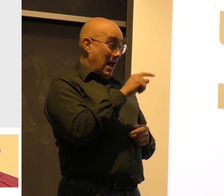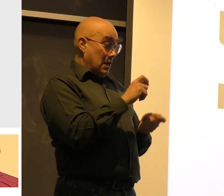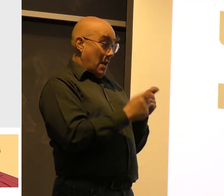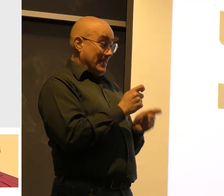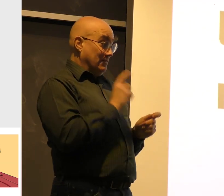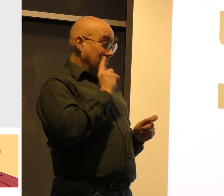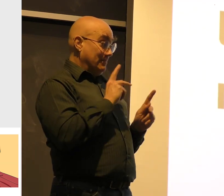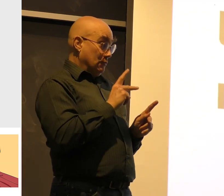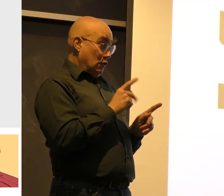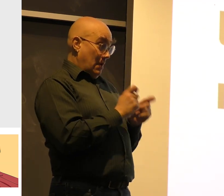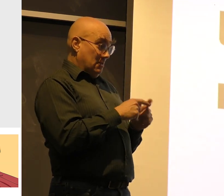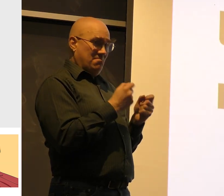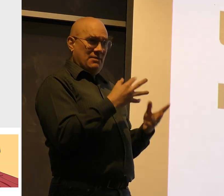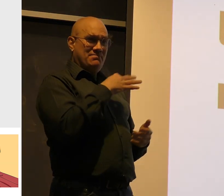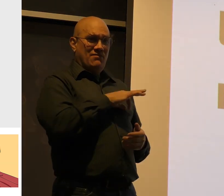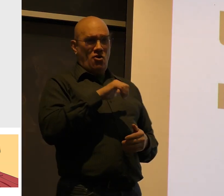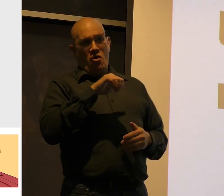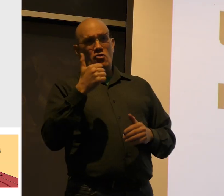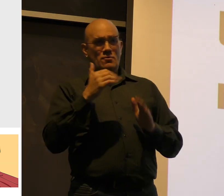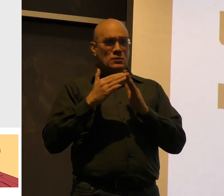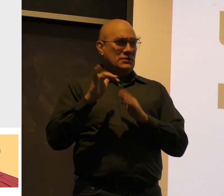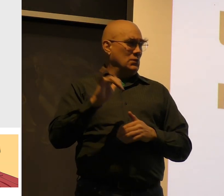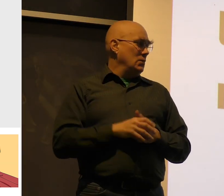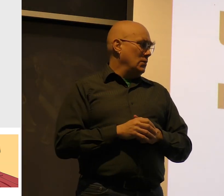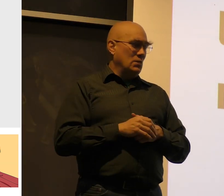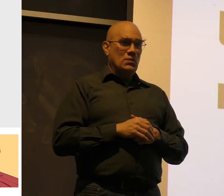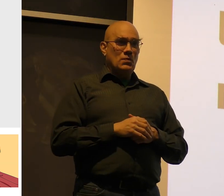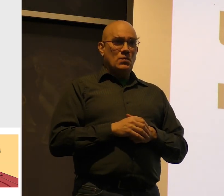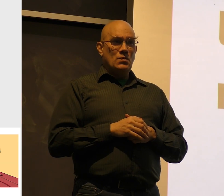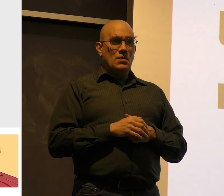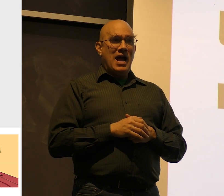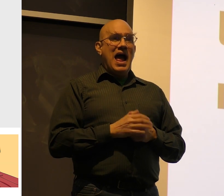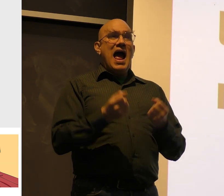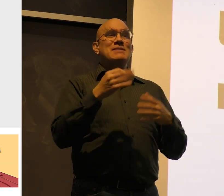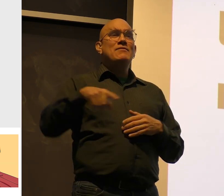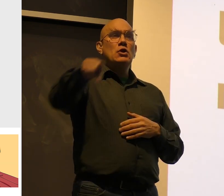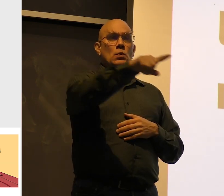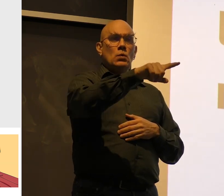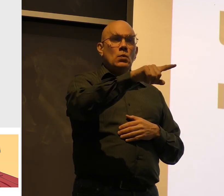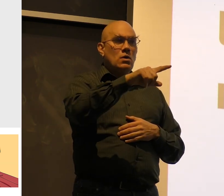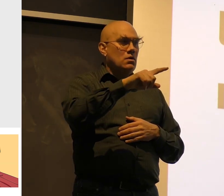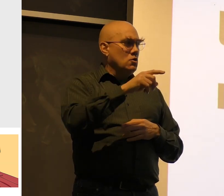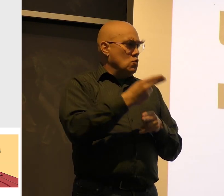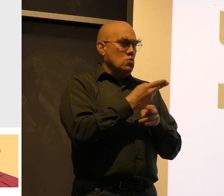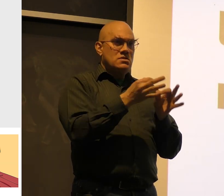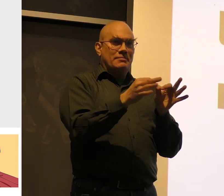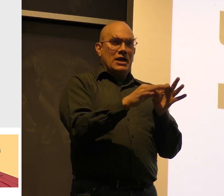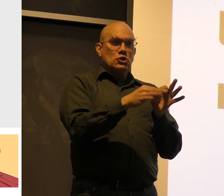And if you look at accommodations for deaf people, a lot of those benefit other communities as well. How many of you